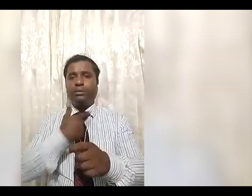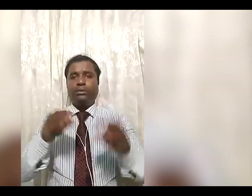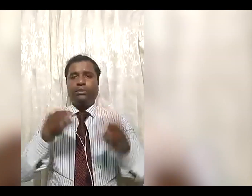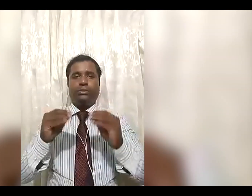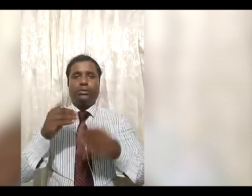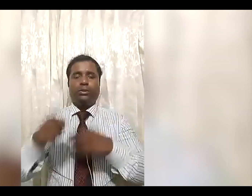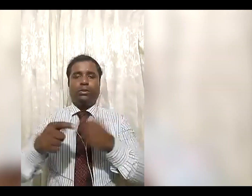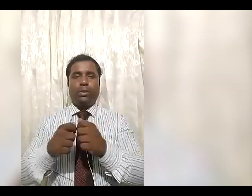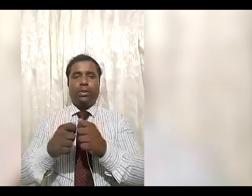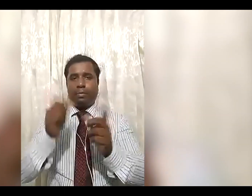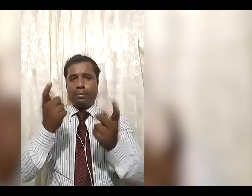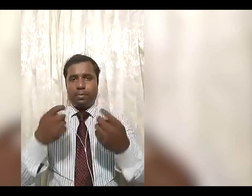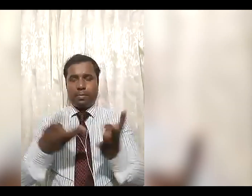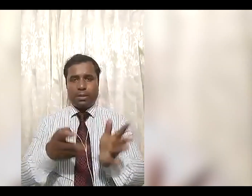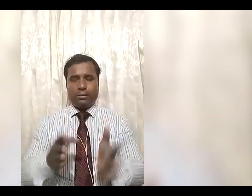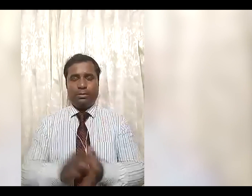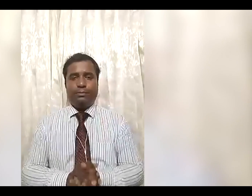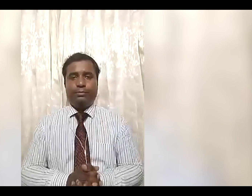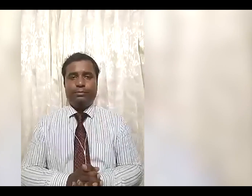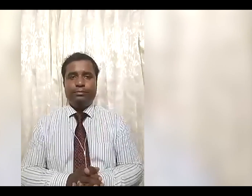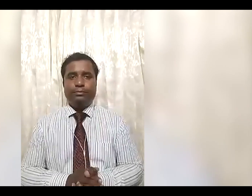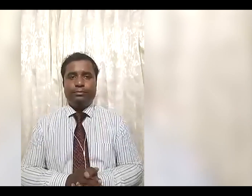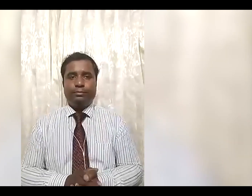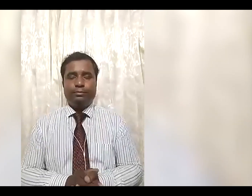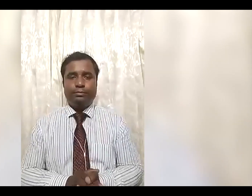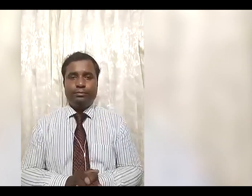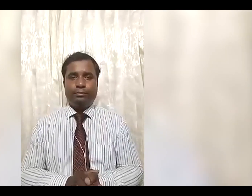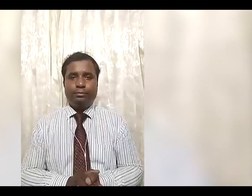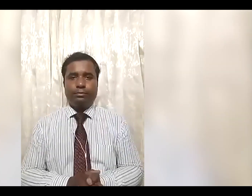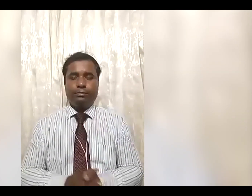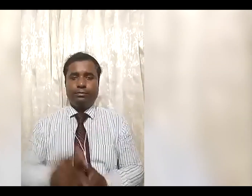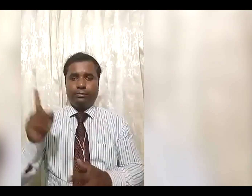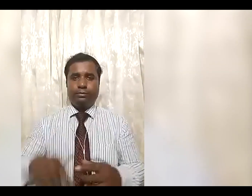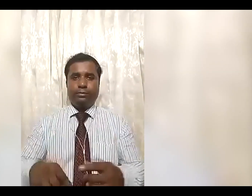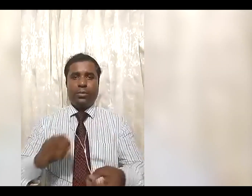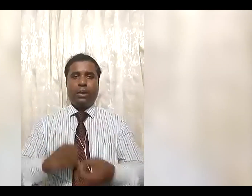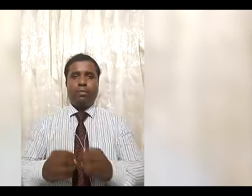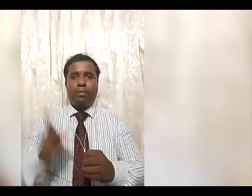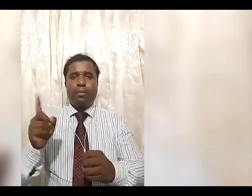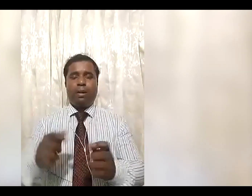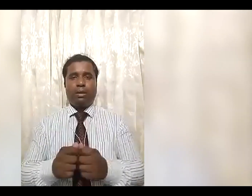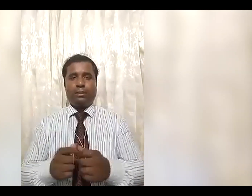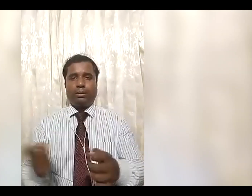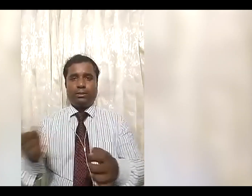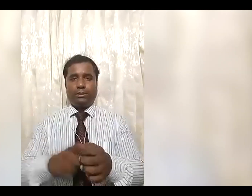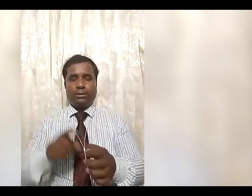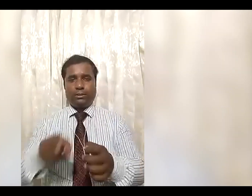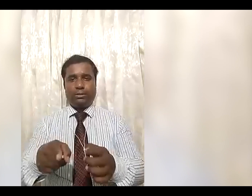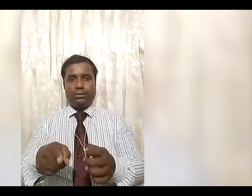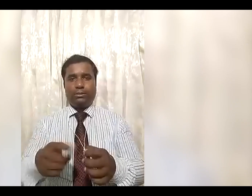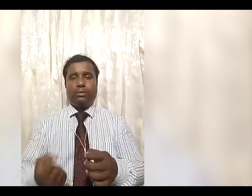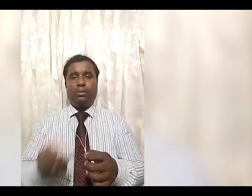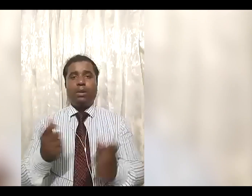budgetary process. But for that, we really need to understand the scale of the problem. We need to have a better insight and grip on what are the